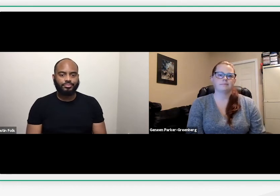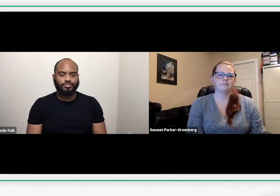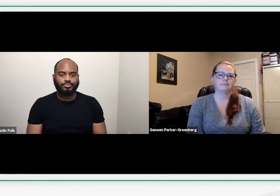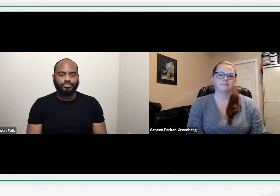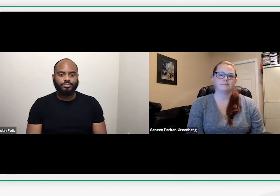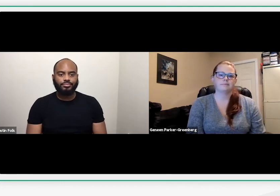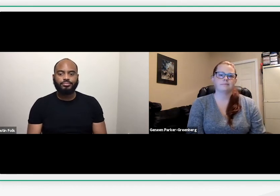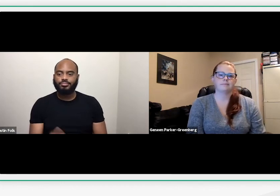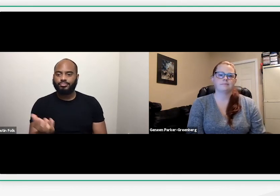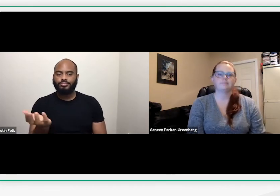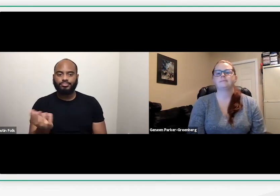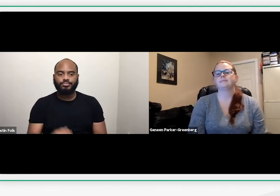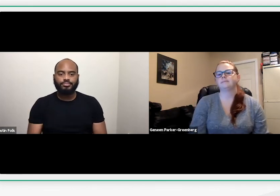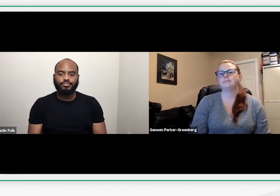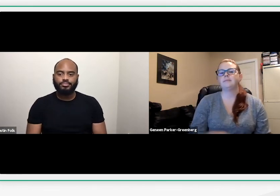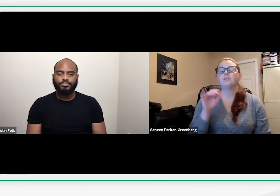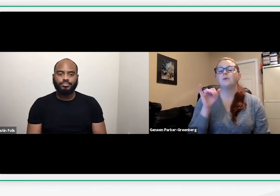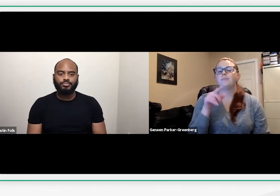Yes.